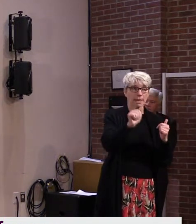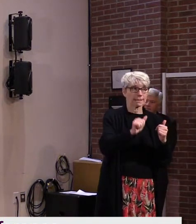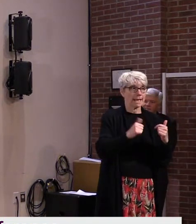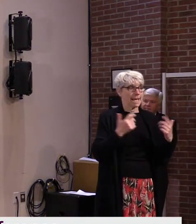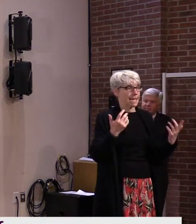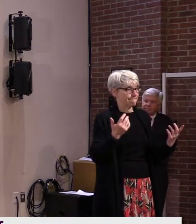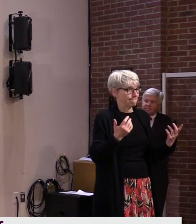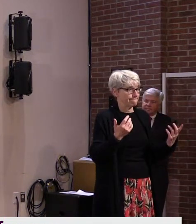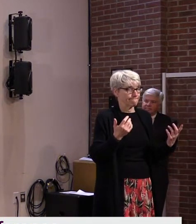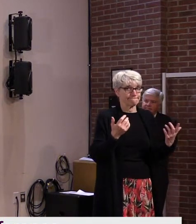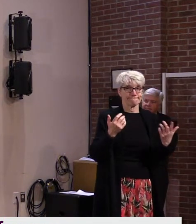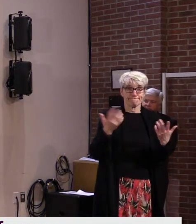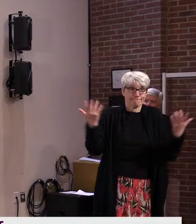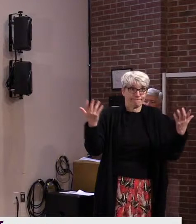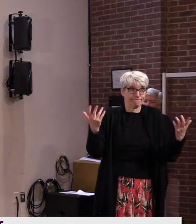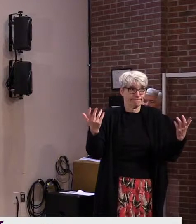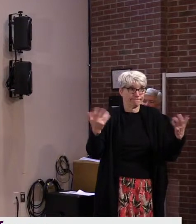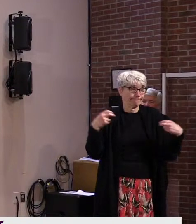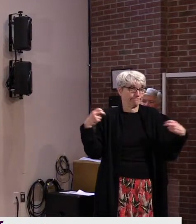what the recourse is, to be honest with you.